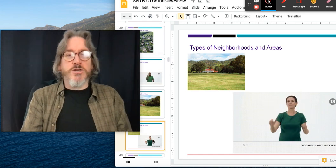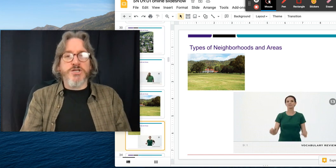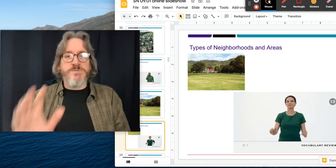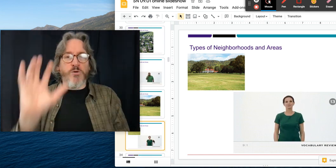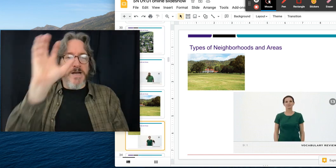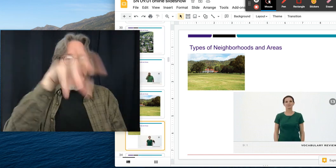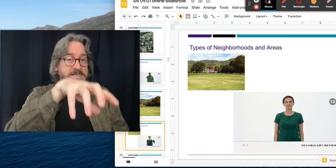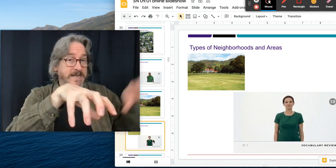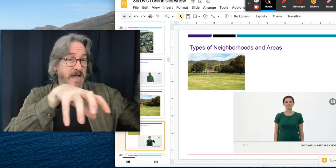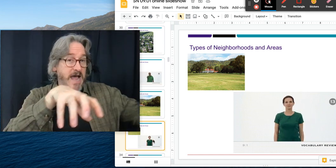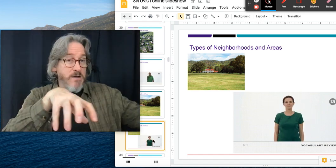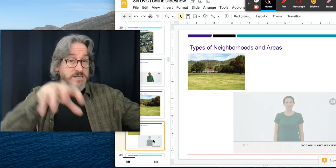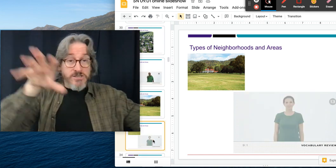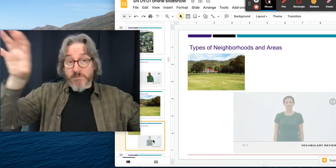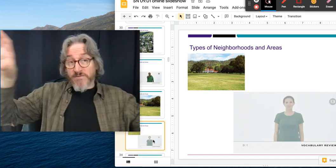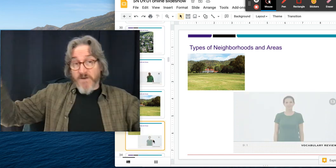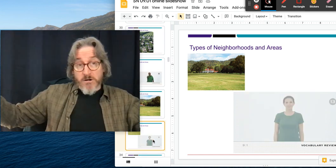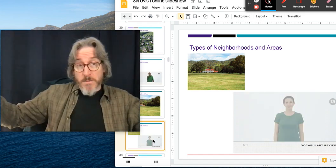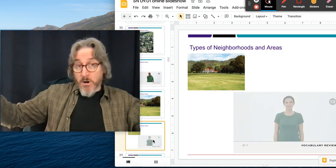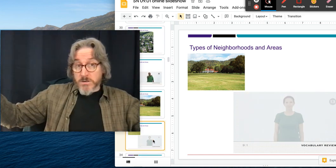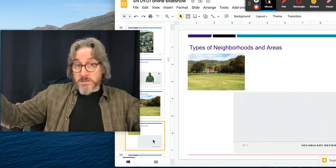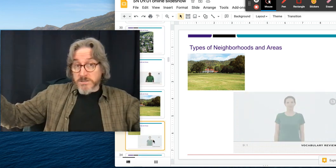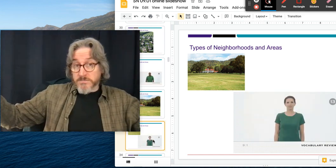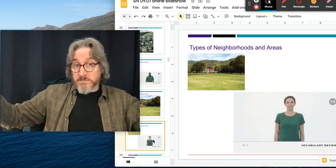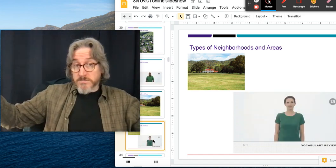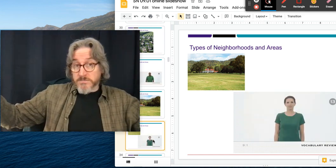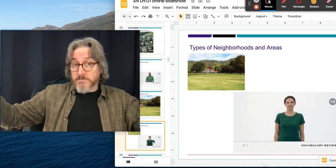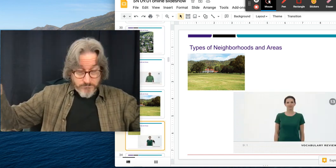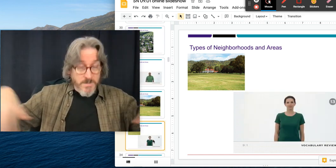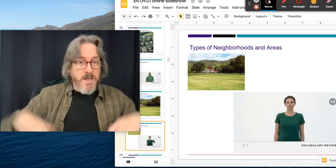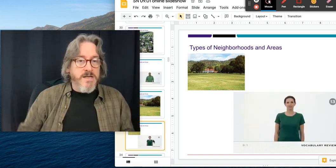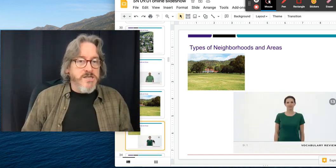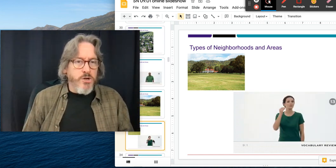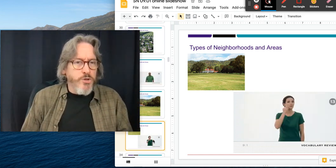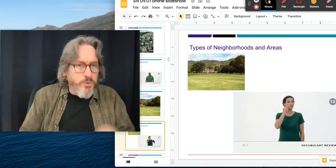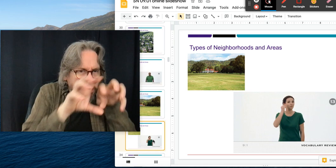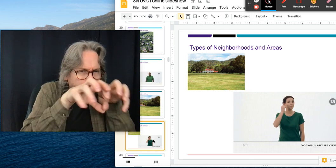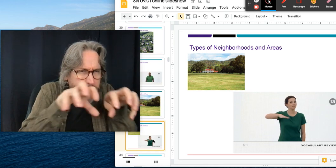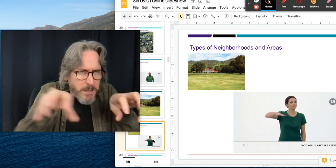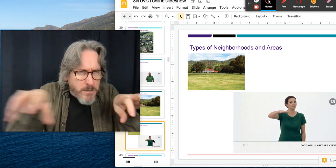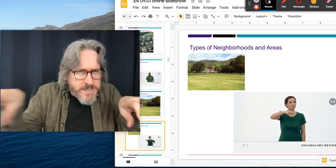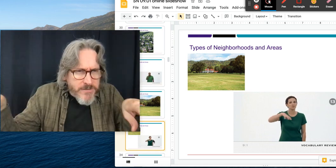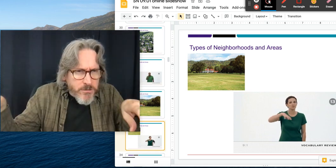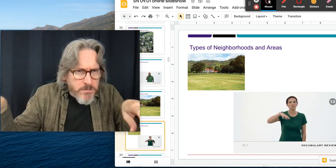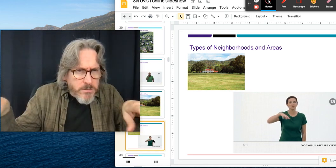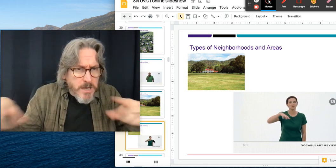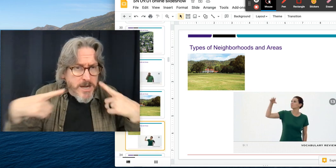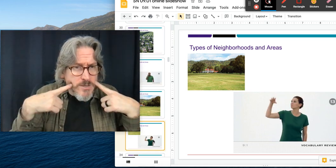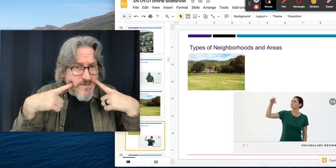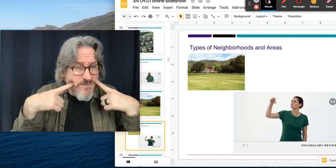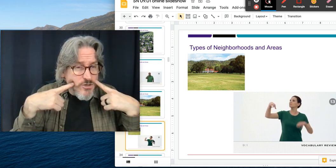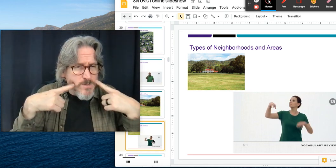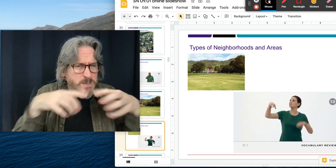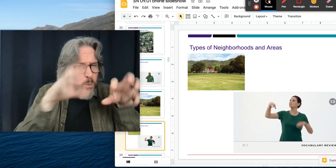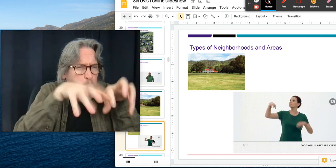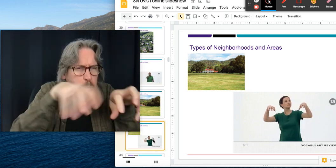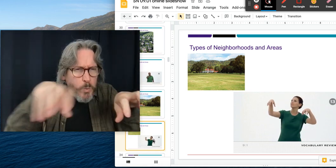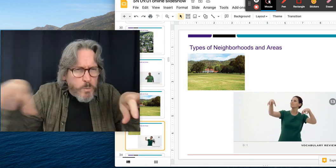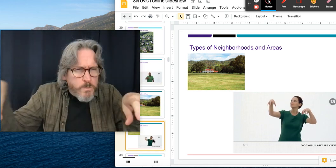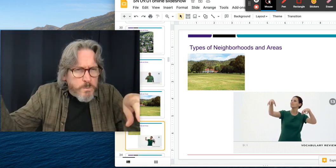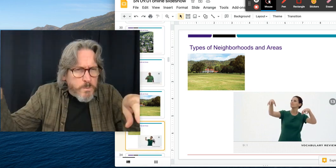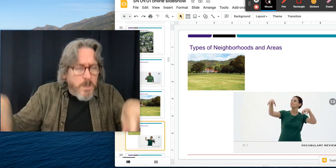So what she's pointing out is that the houses are far apart. So they could be close together. And notice the facial